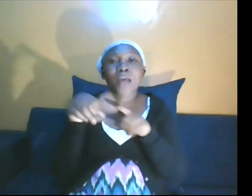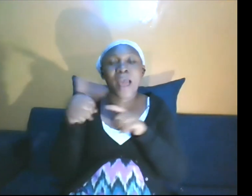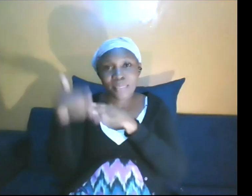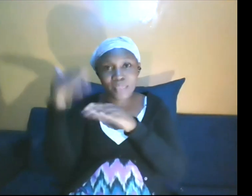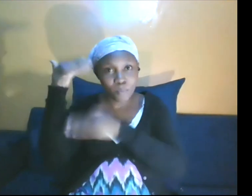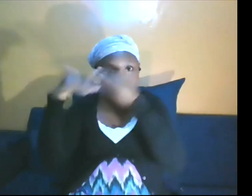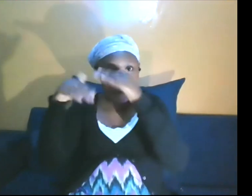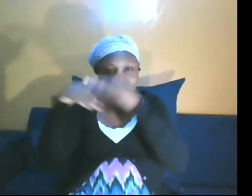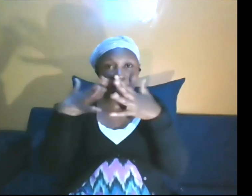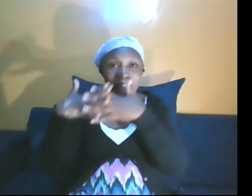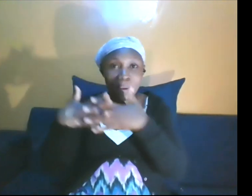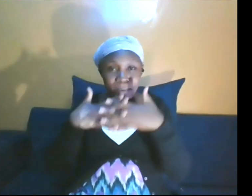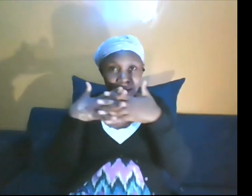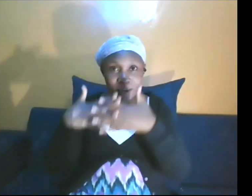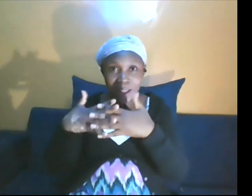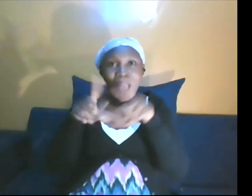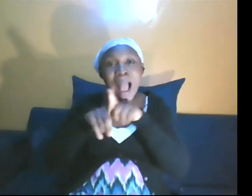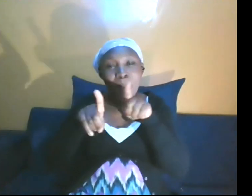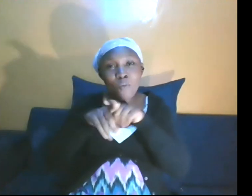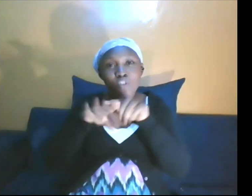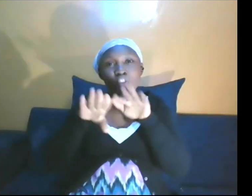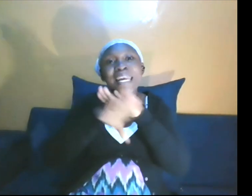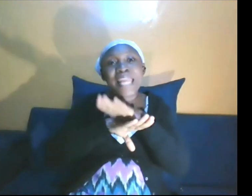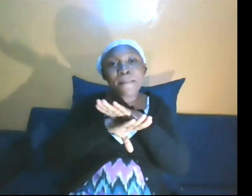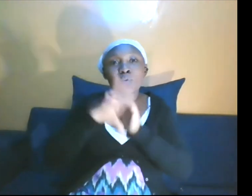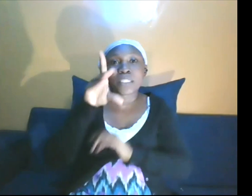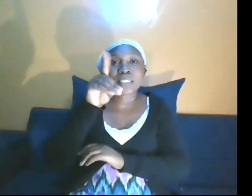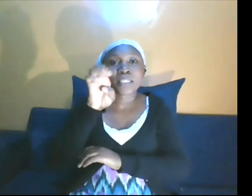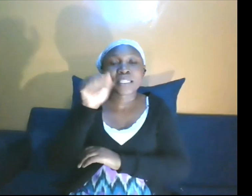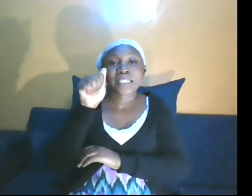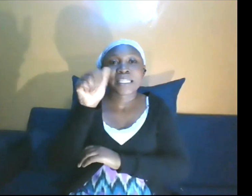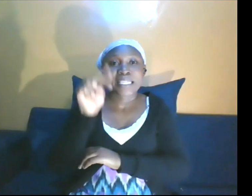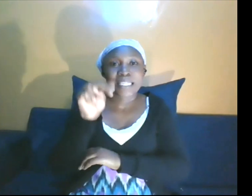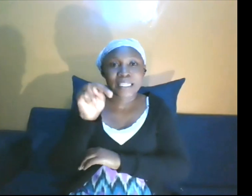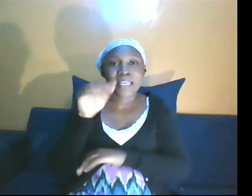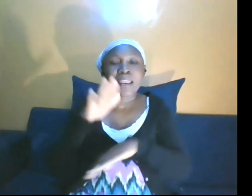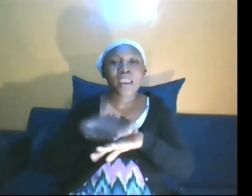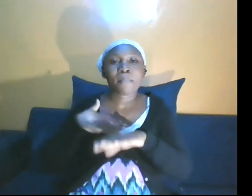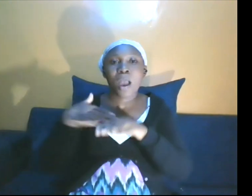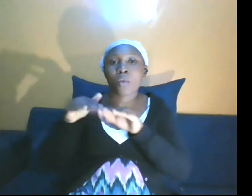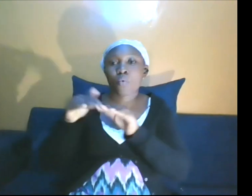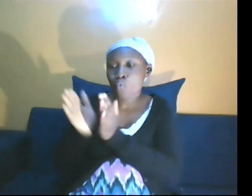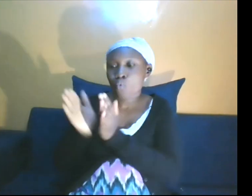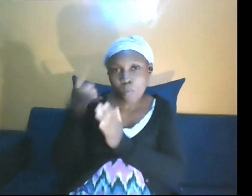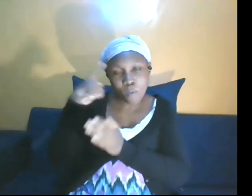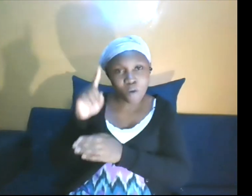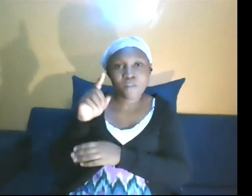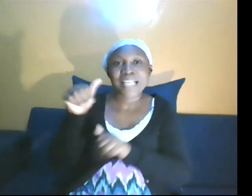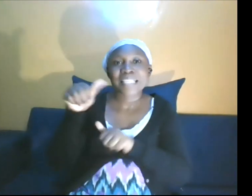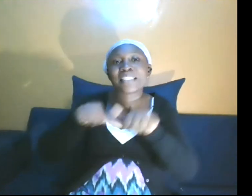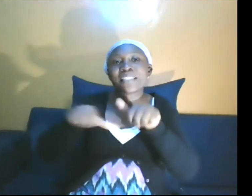I'm also a deputy dean in my faculty of science. I'm a deputy dean for something in South Africa we call transformation, which